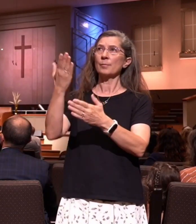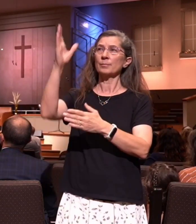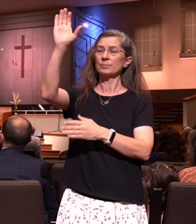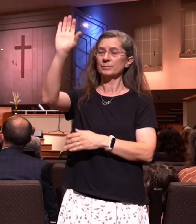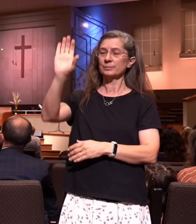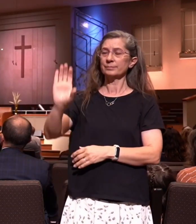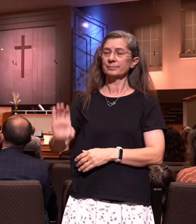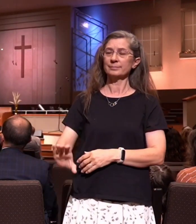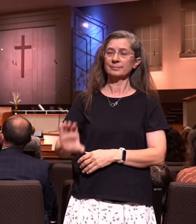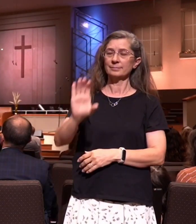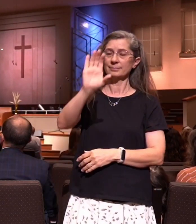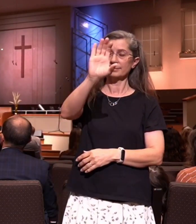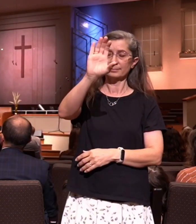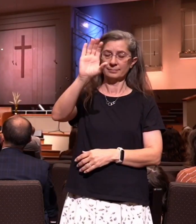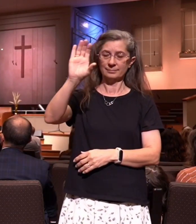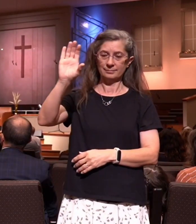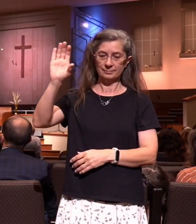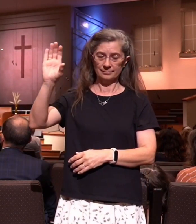Calvary.